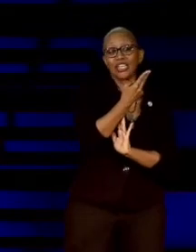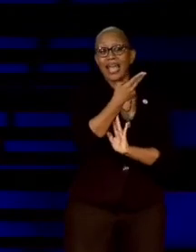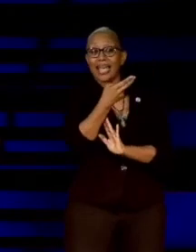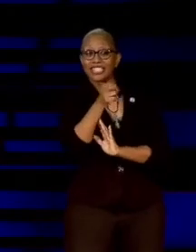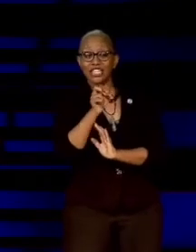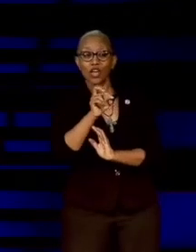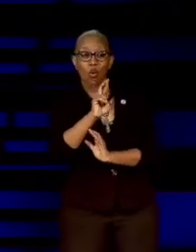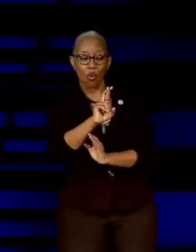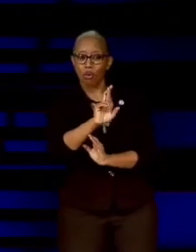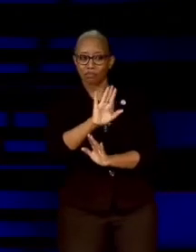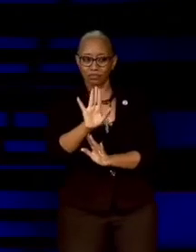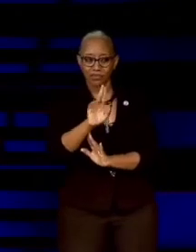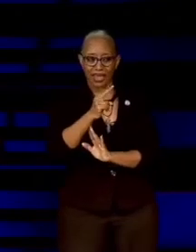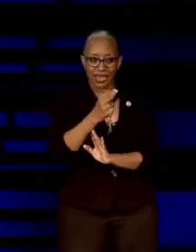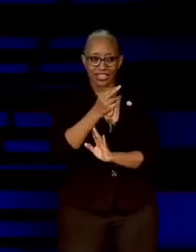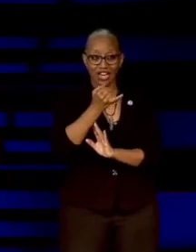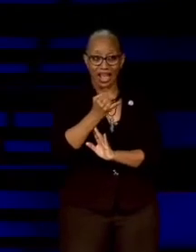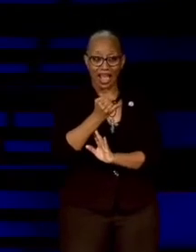H-I-G-H-E-R. I said